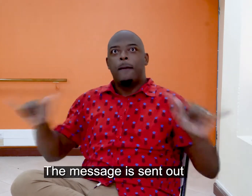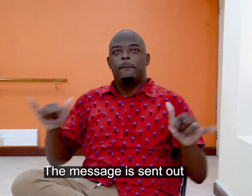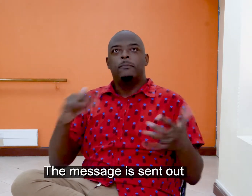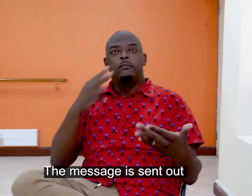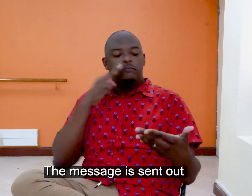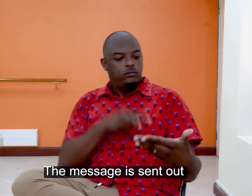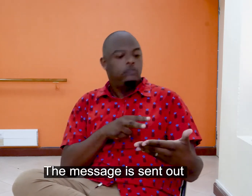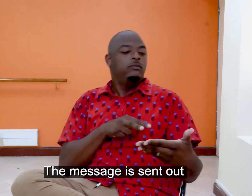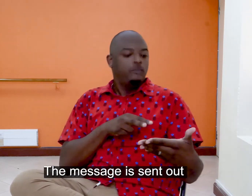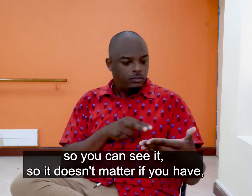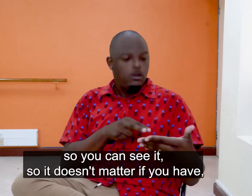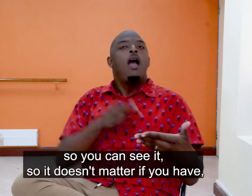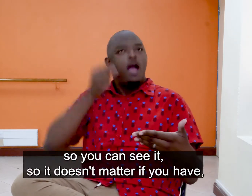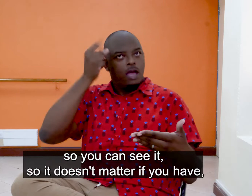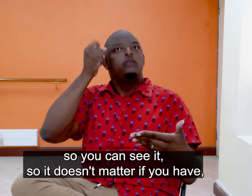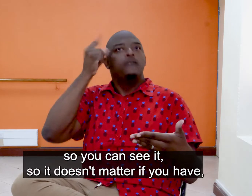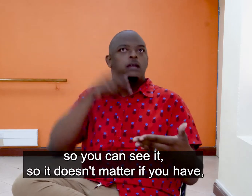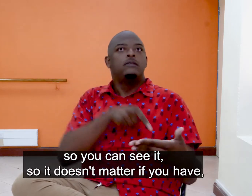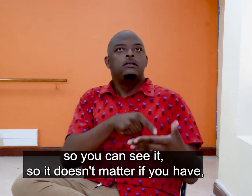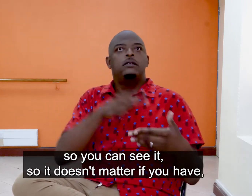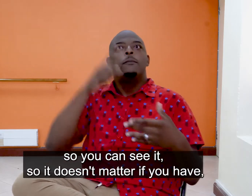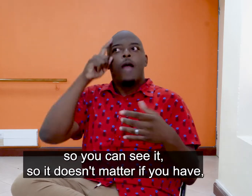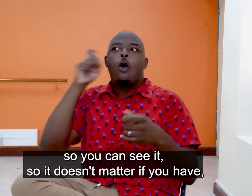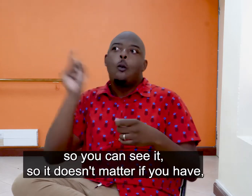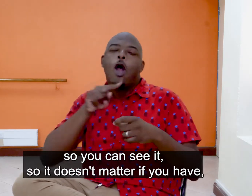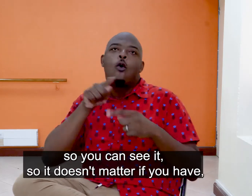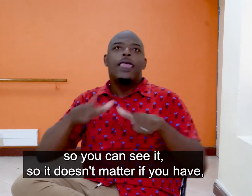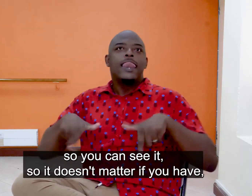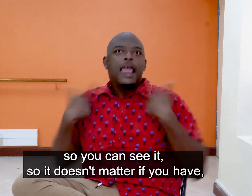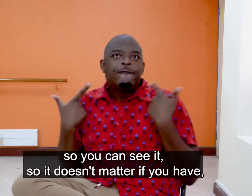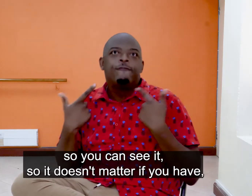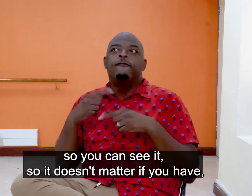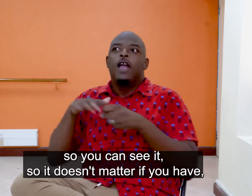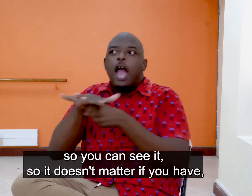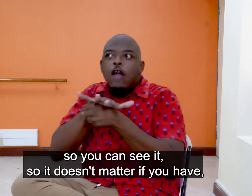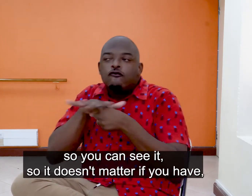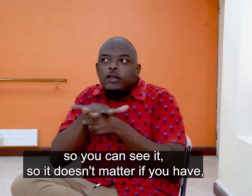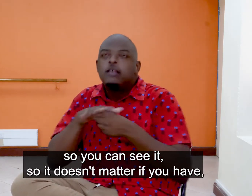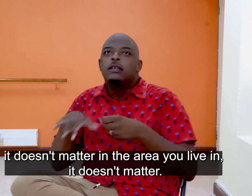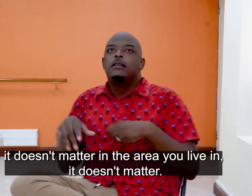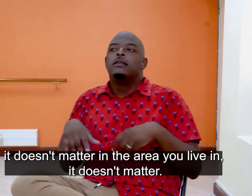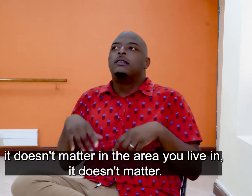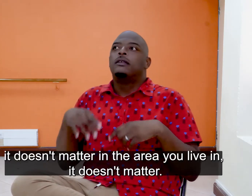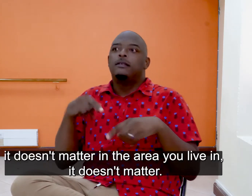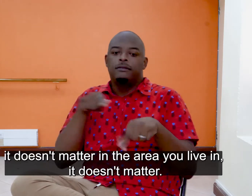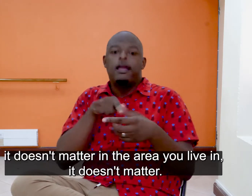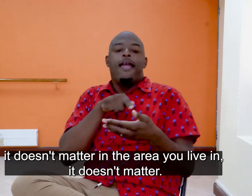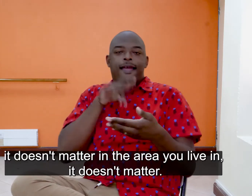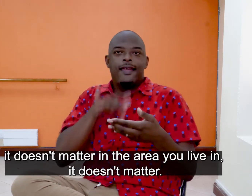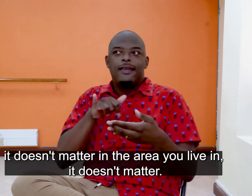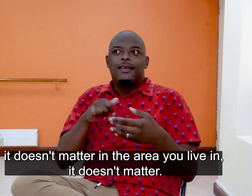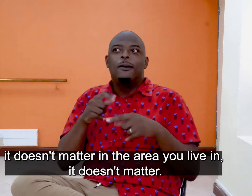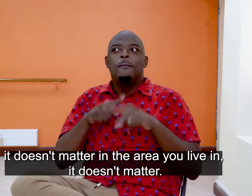out so you can see it. So it doesn't matter if you have it. It doesn't matter the area you live. It doesn't